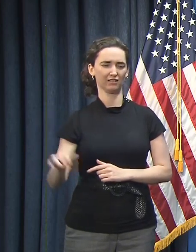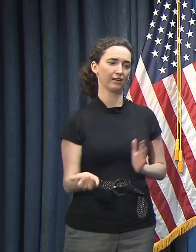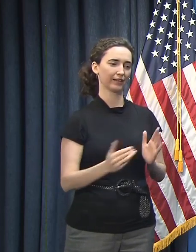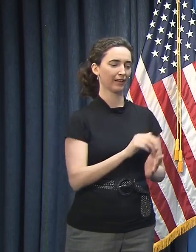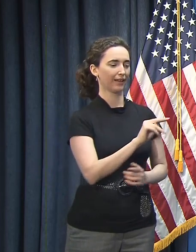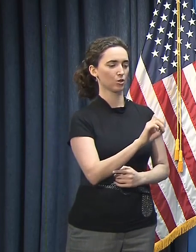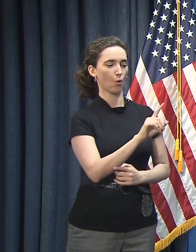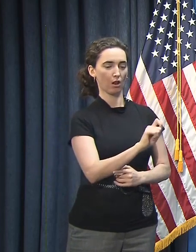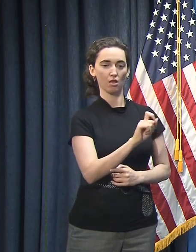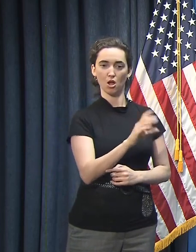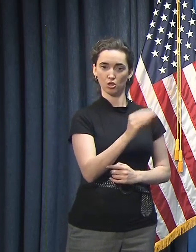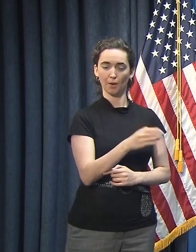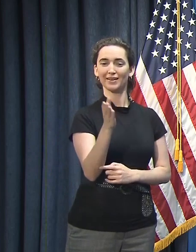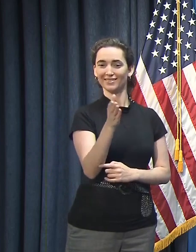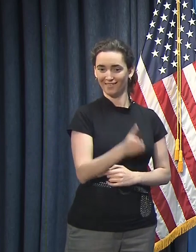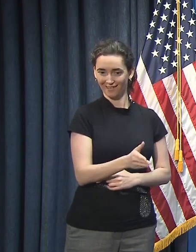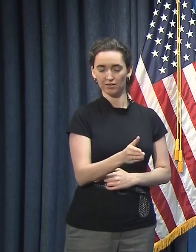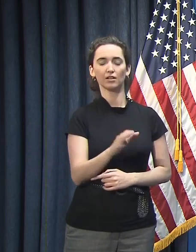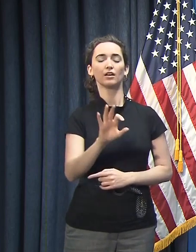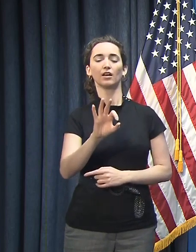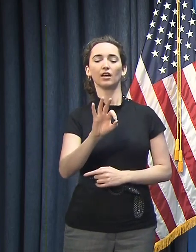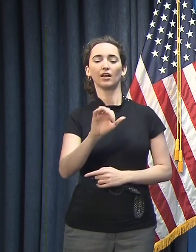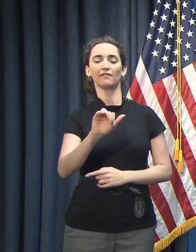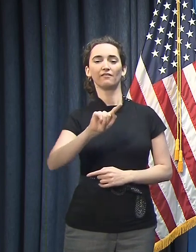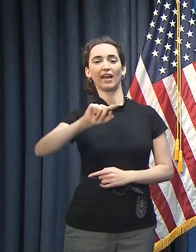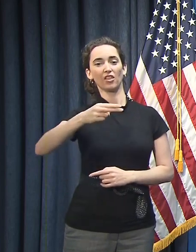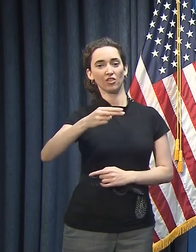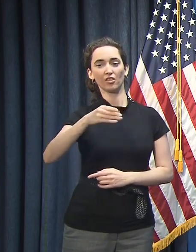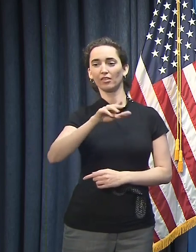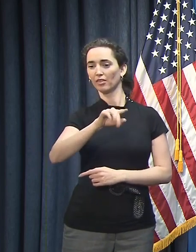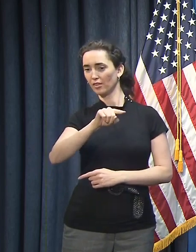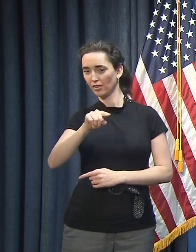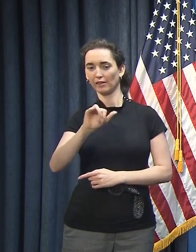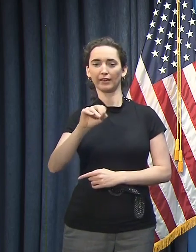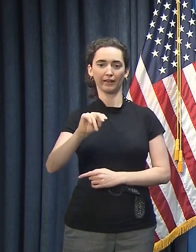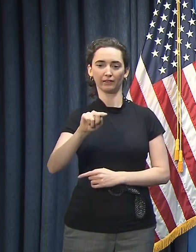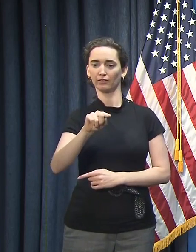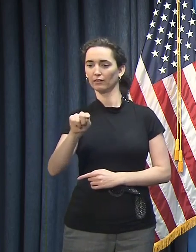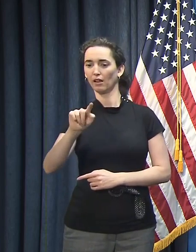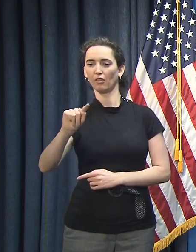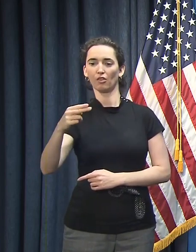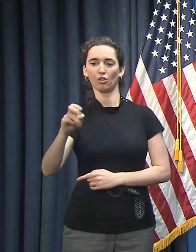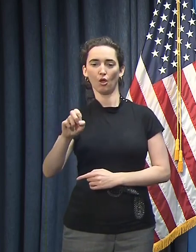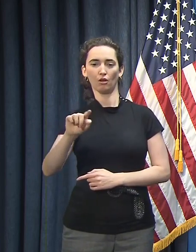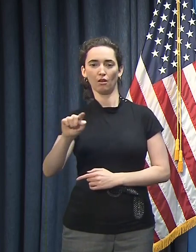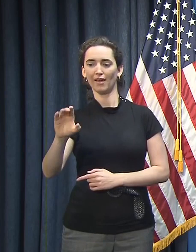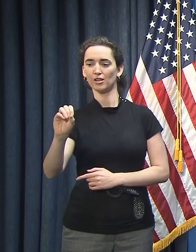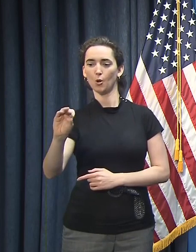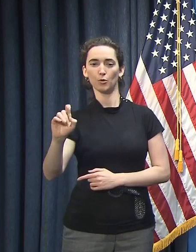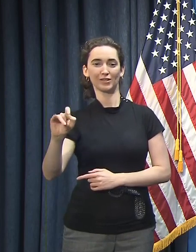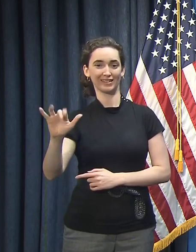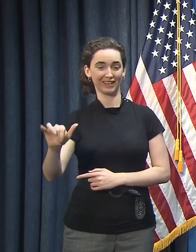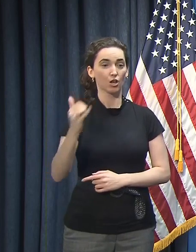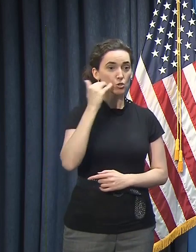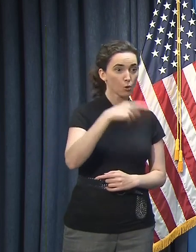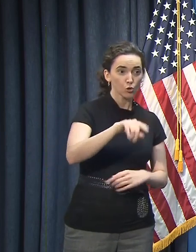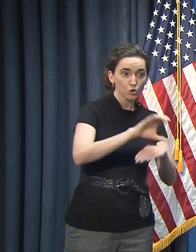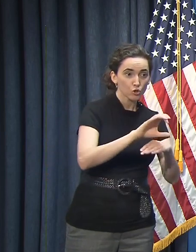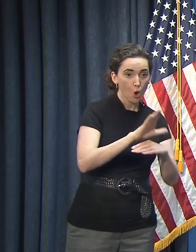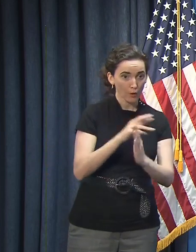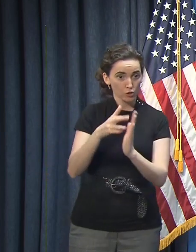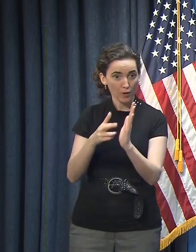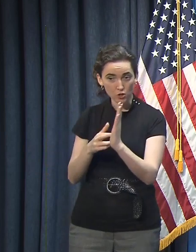NOLA.com/faith-in-the-community. And that's also where churches would go in order to register on that directory if they want